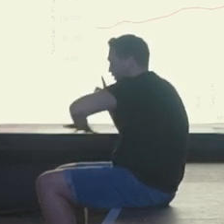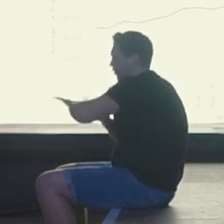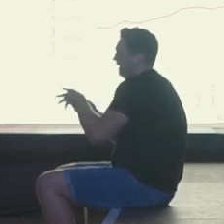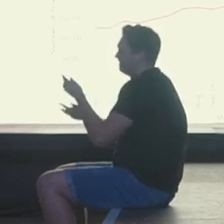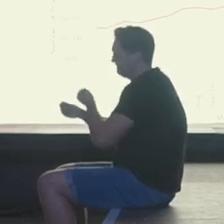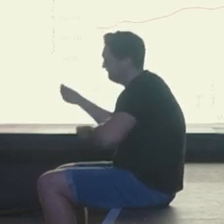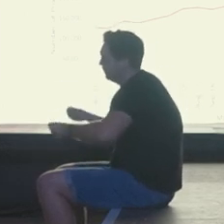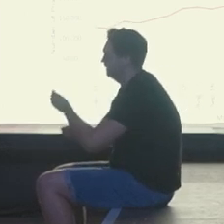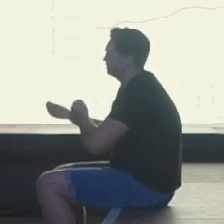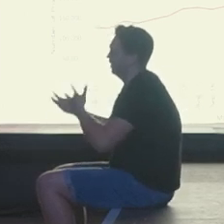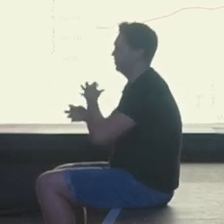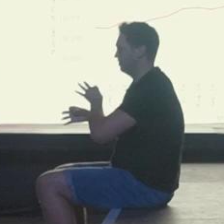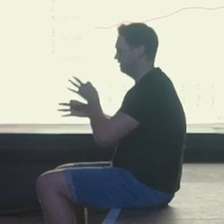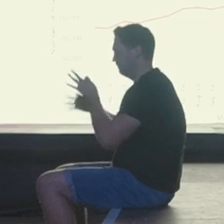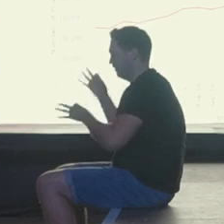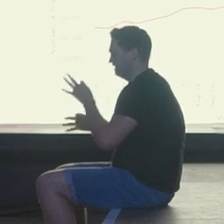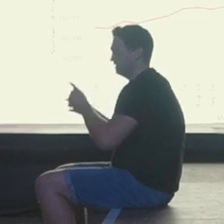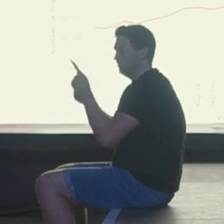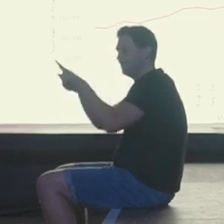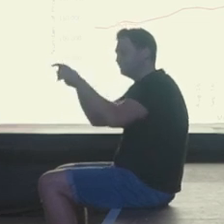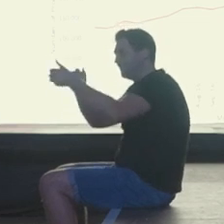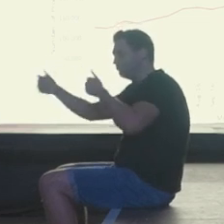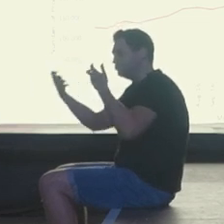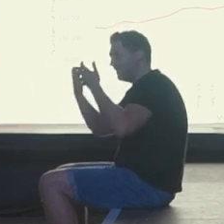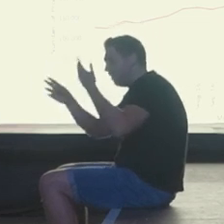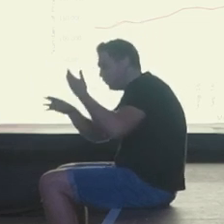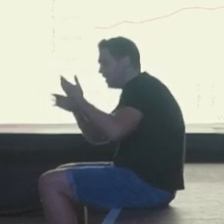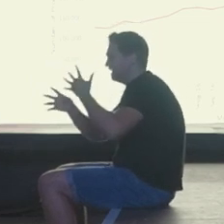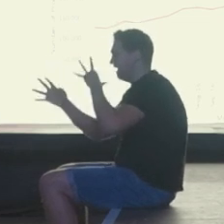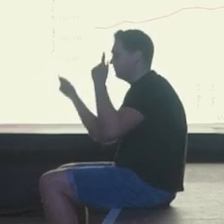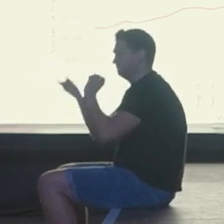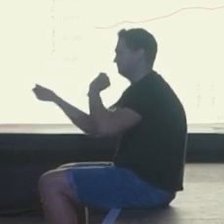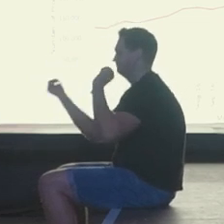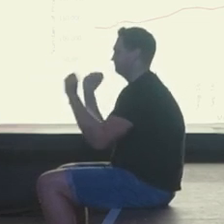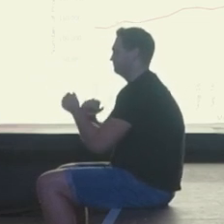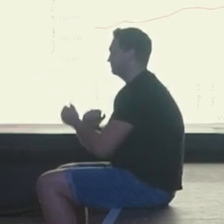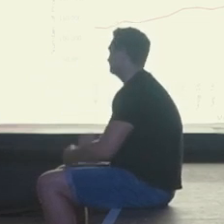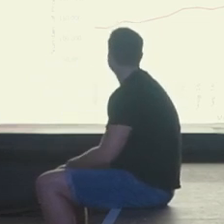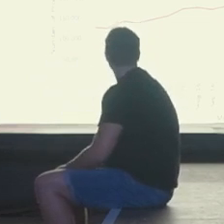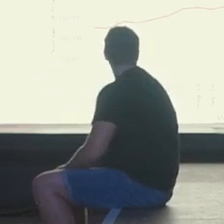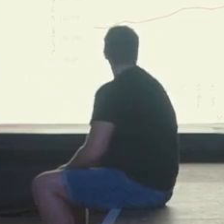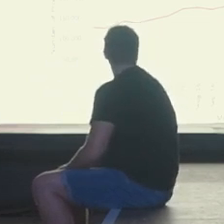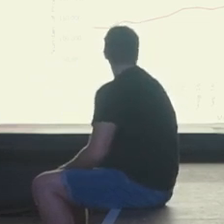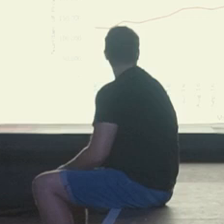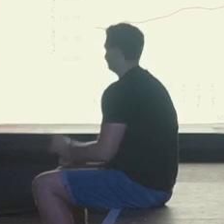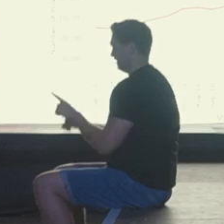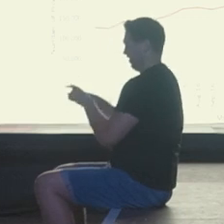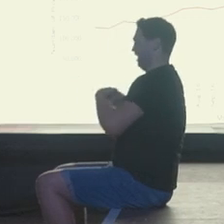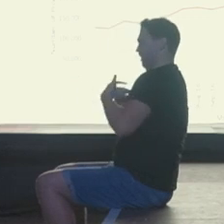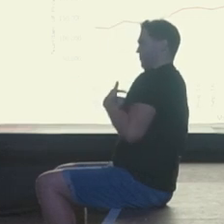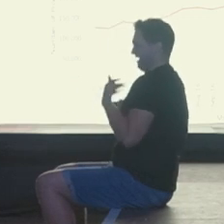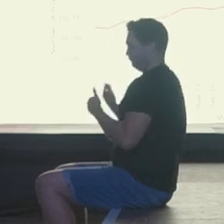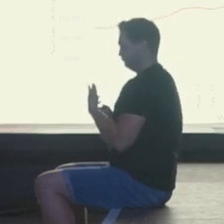systems, change the way corporations do things, I guess like larger scale things if it's not really obvious. Basically more than just me and you changing our